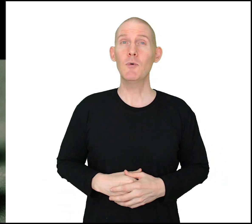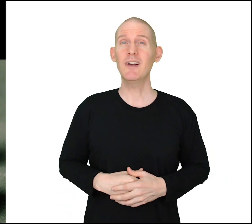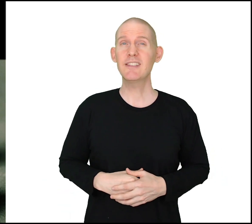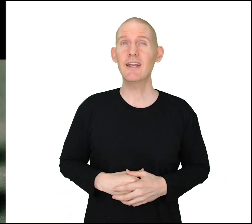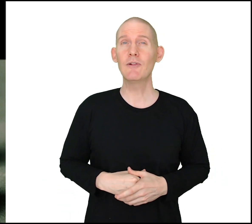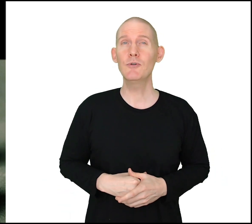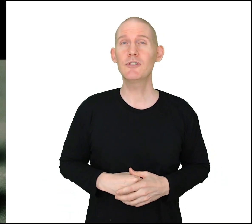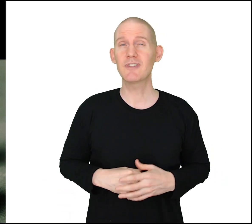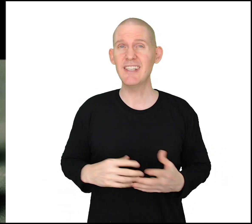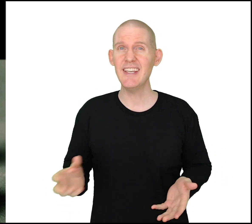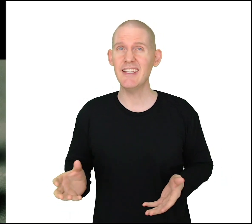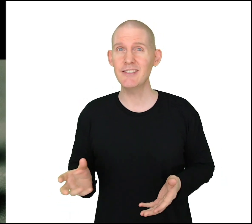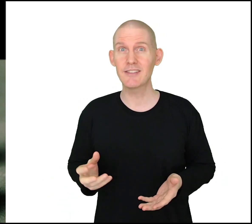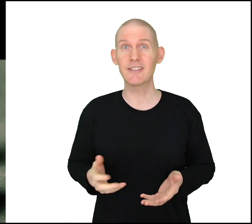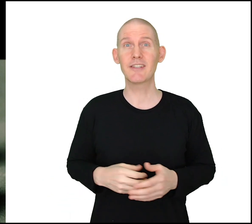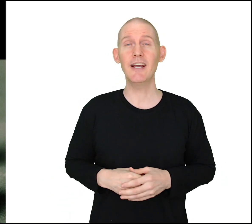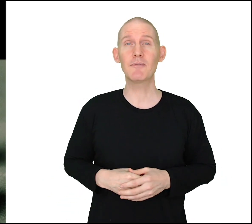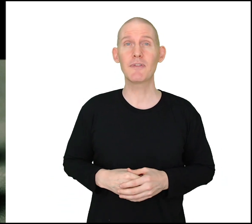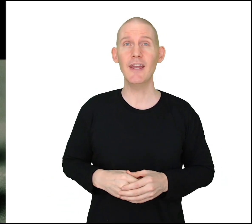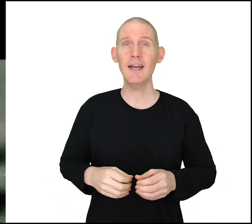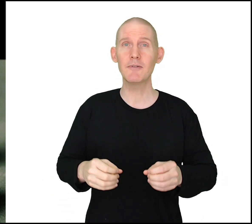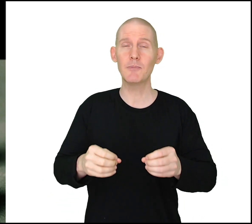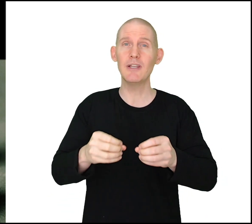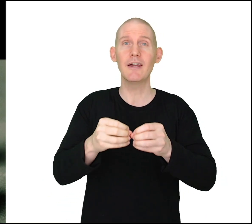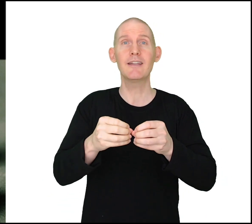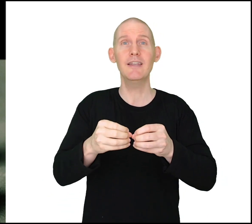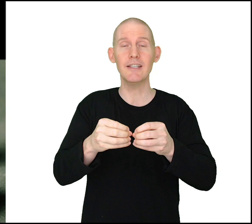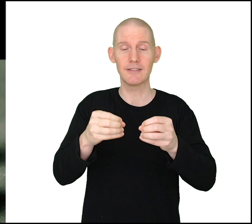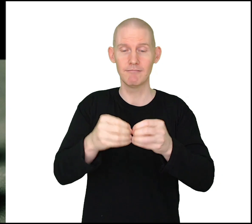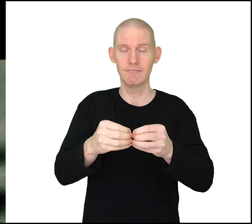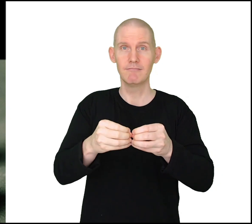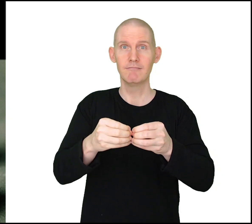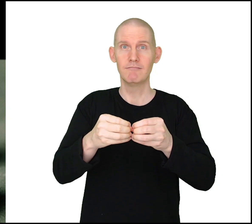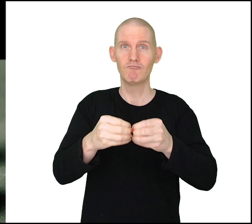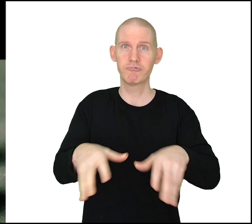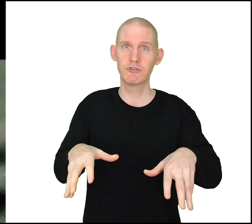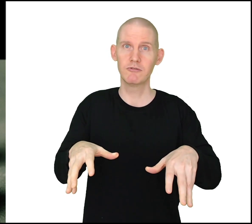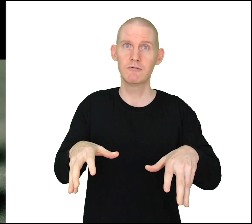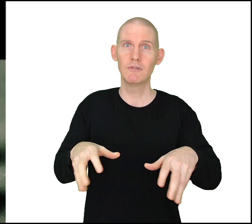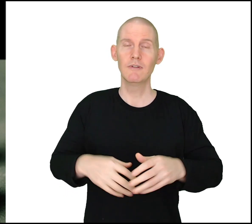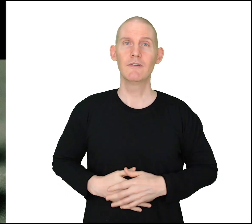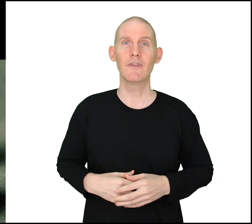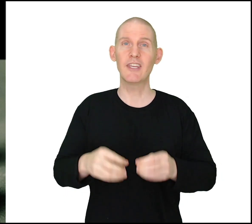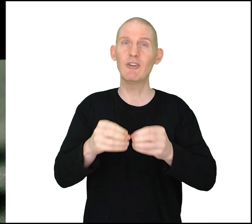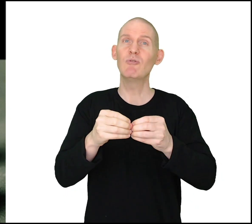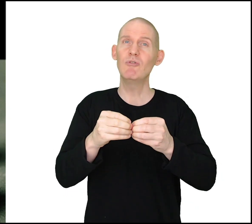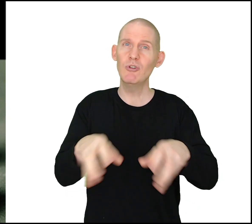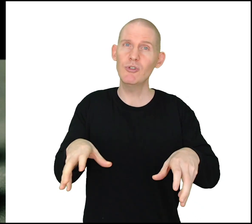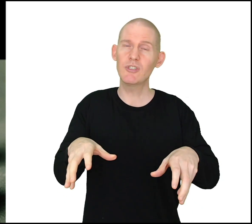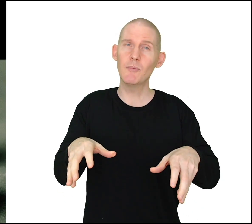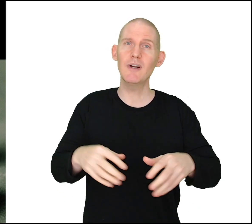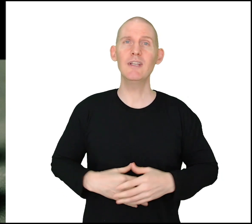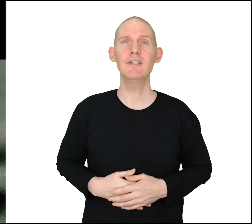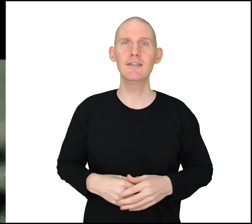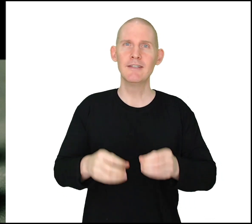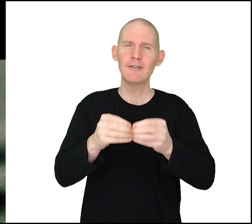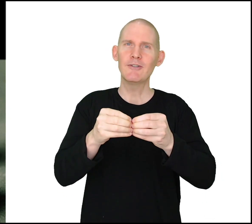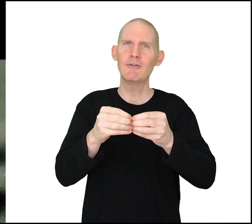want to say lose your keys, the sign for that would be like this. Like you lose your money, you lose